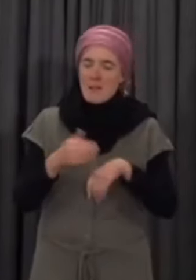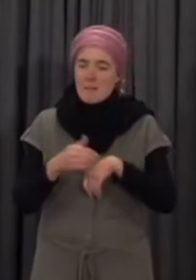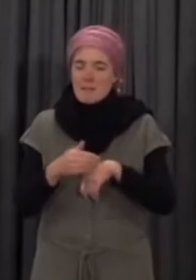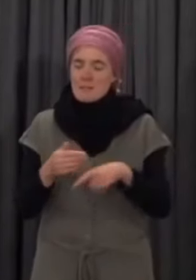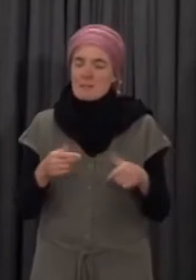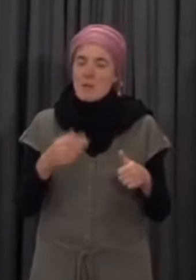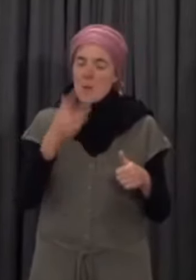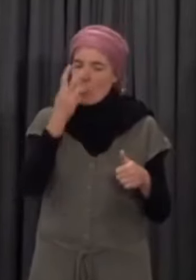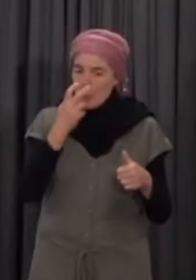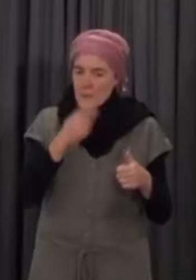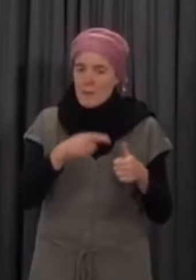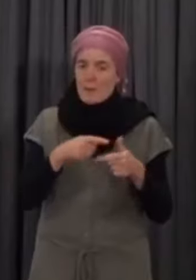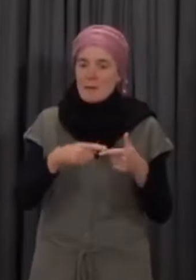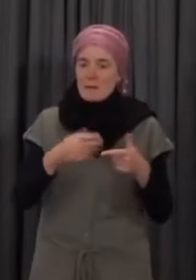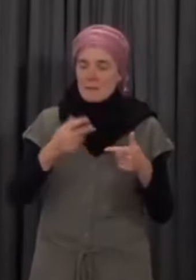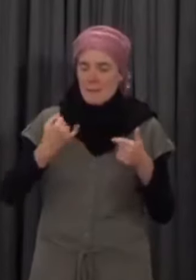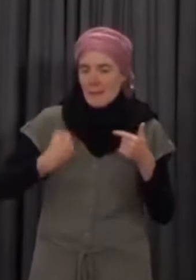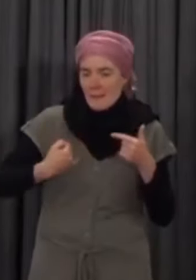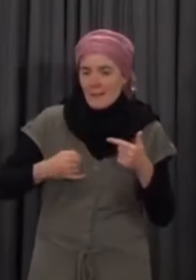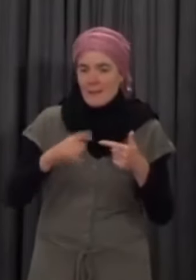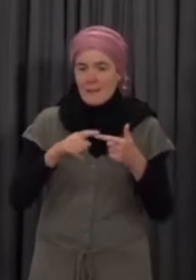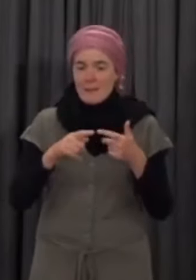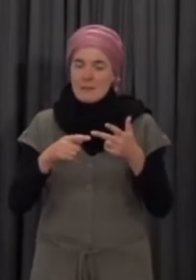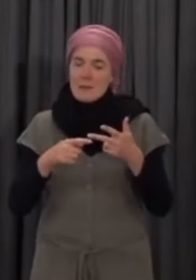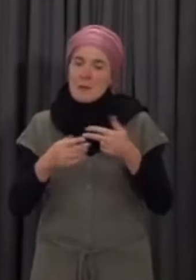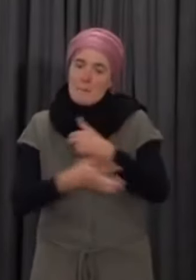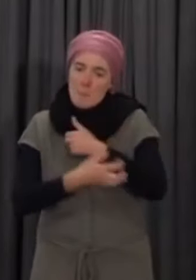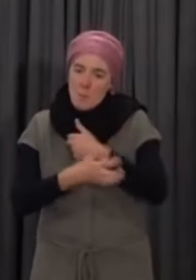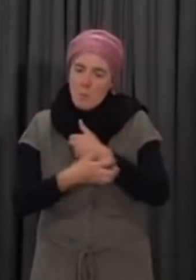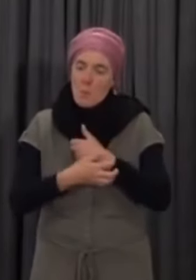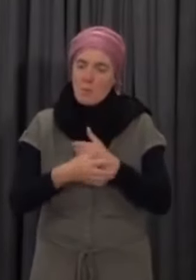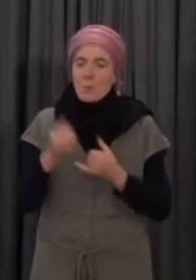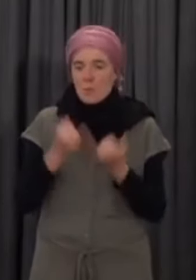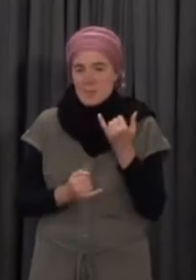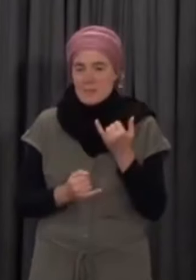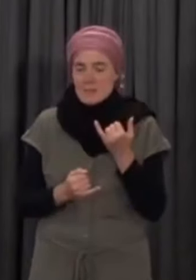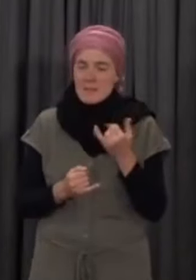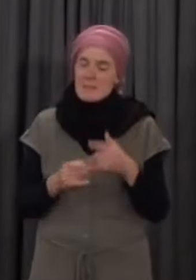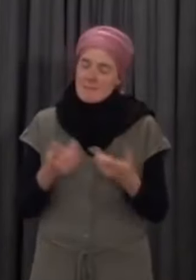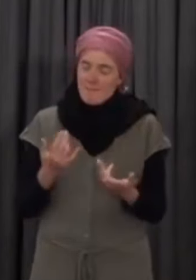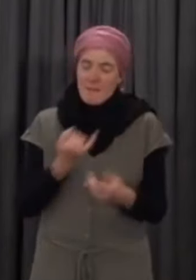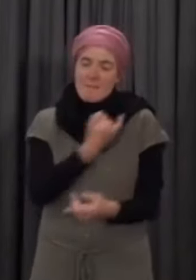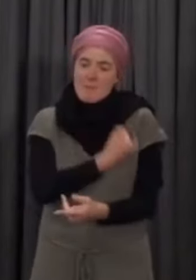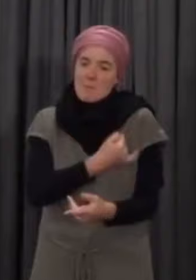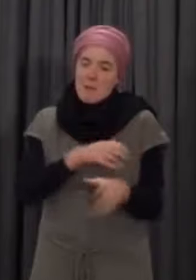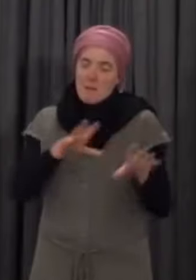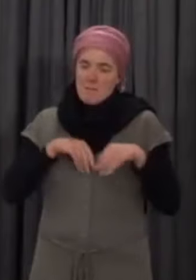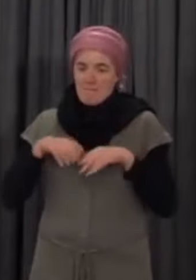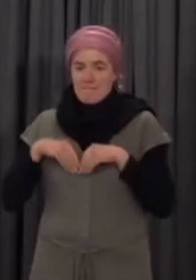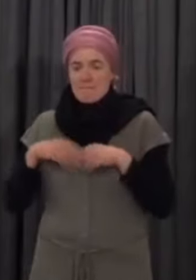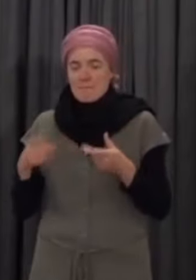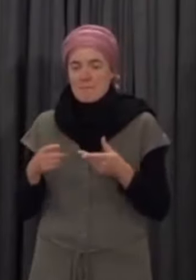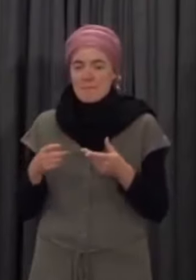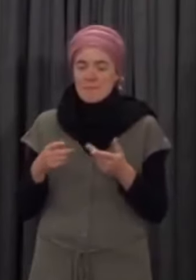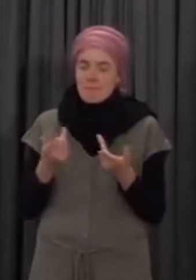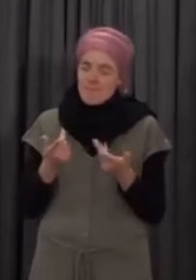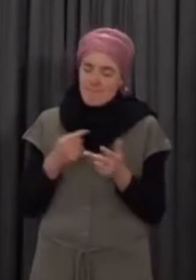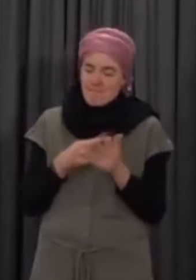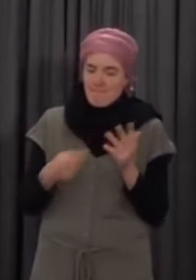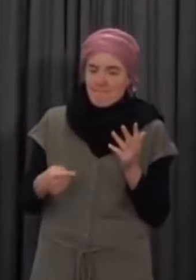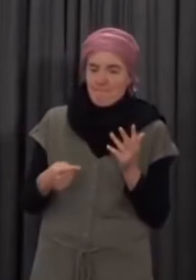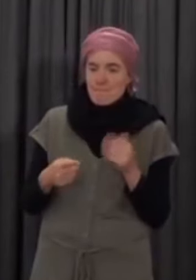older and sicker and poorer, then you are more vulnerable to the disease than you are if you don't share those characteristics.